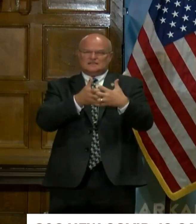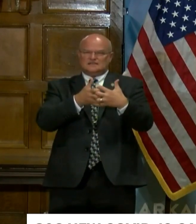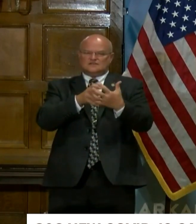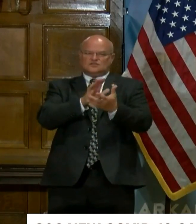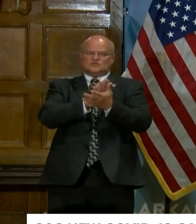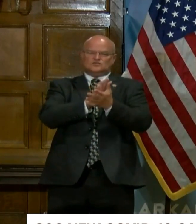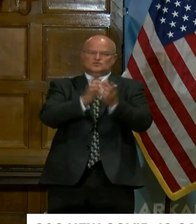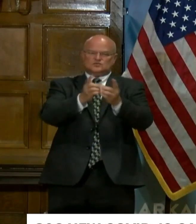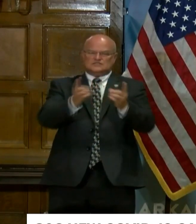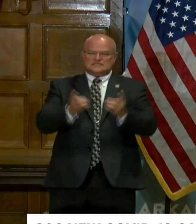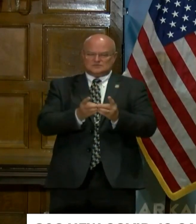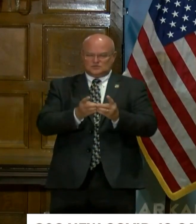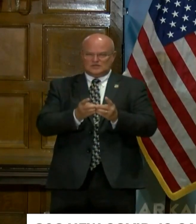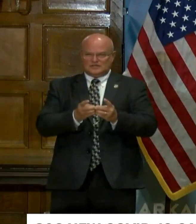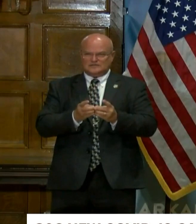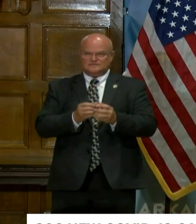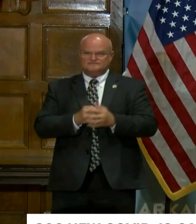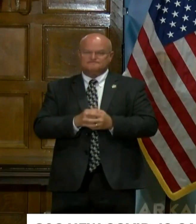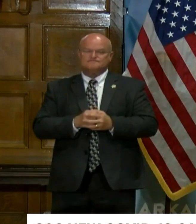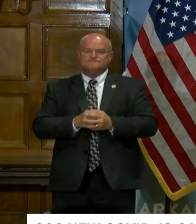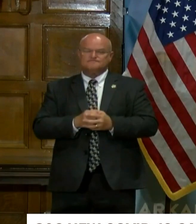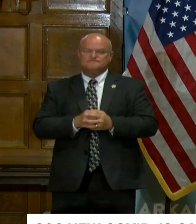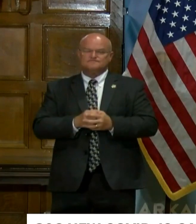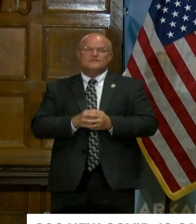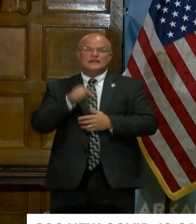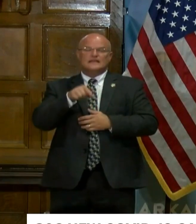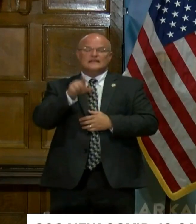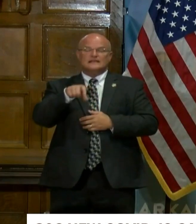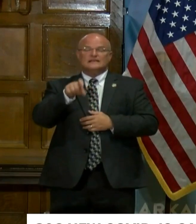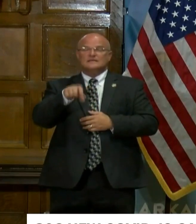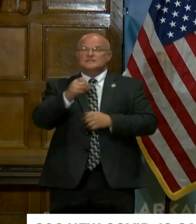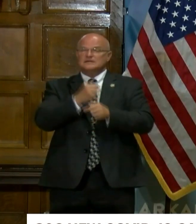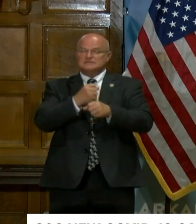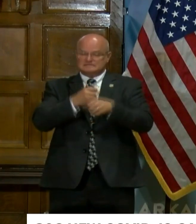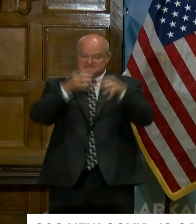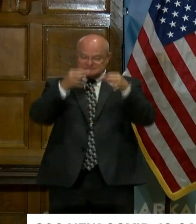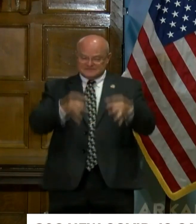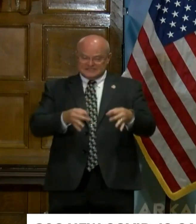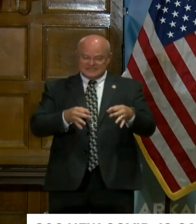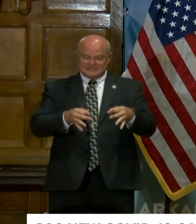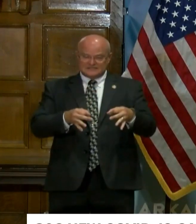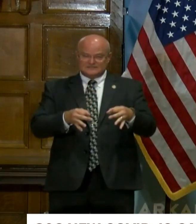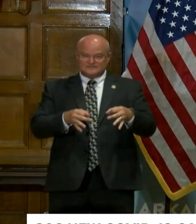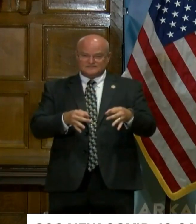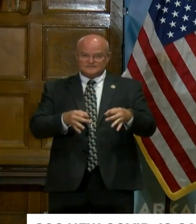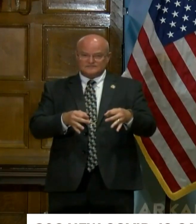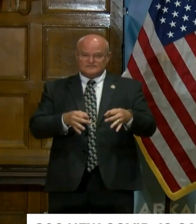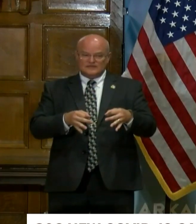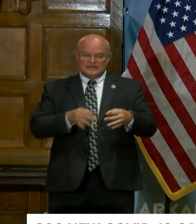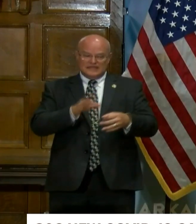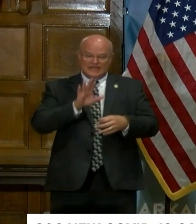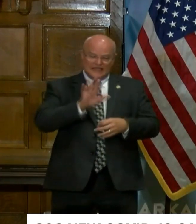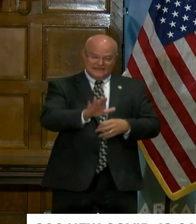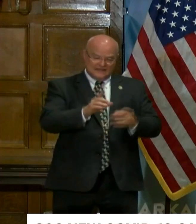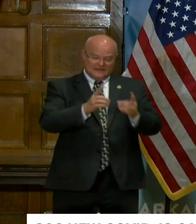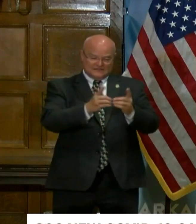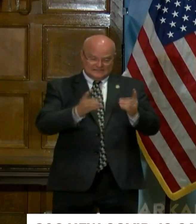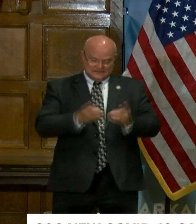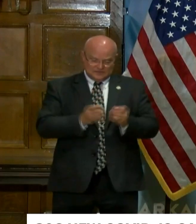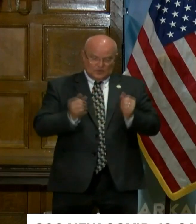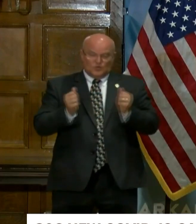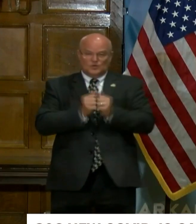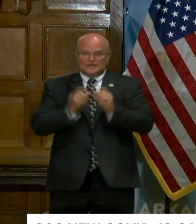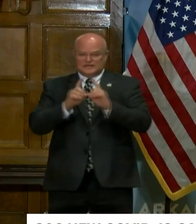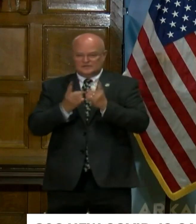schools, and the response is flexible as well. They've got to make decisions on the ground in consultation with the Department of